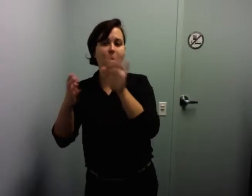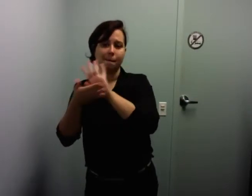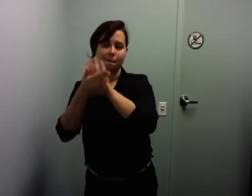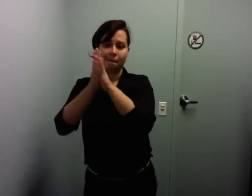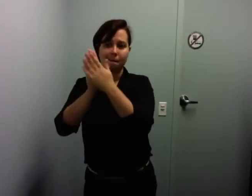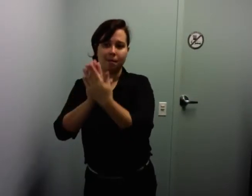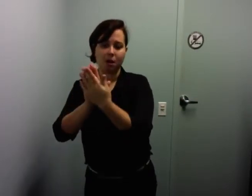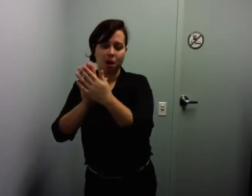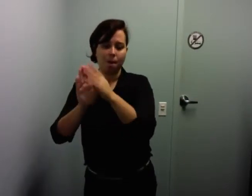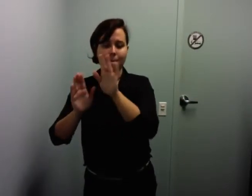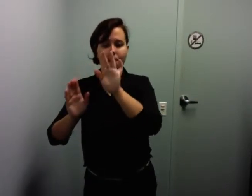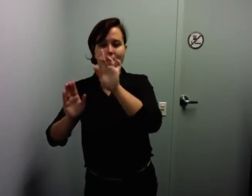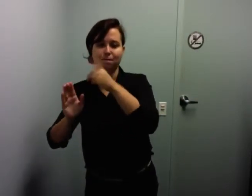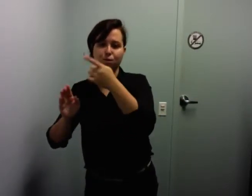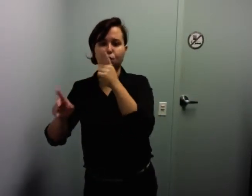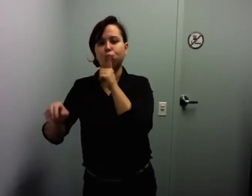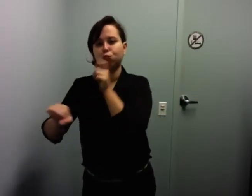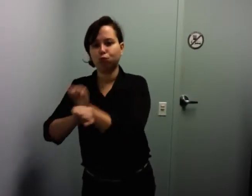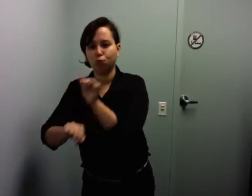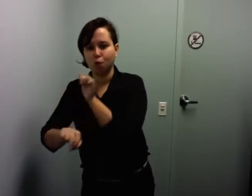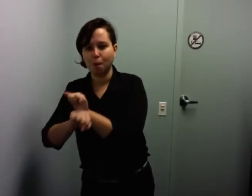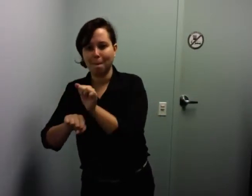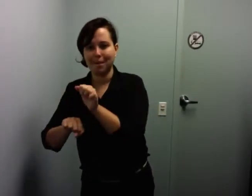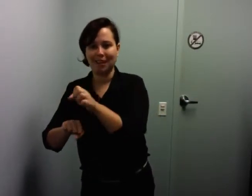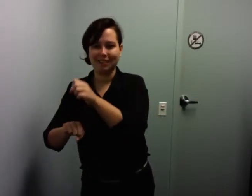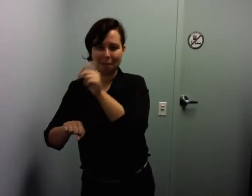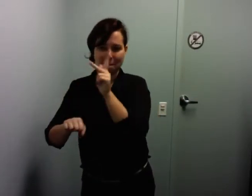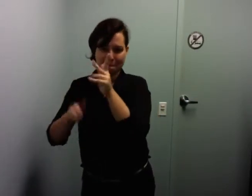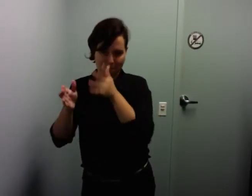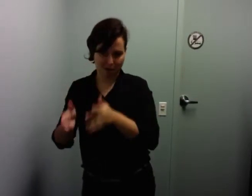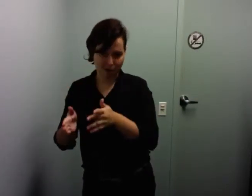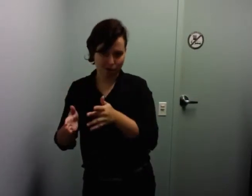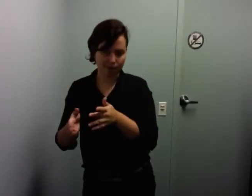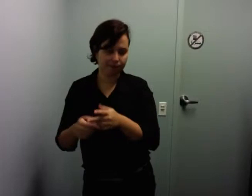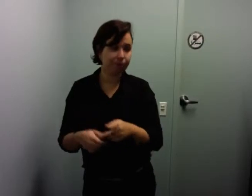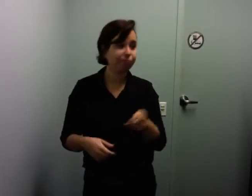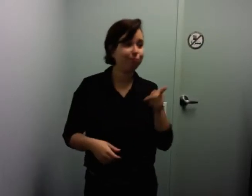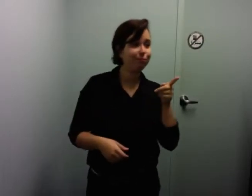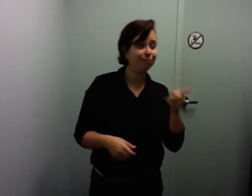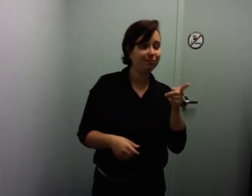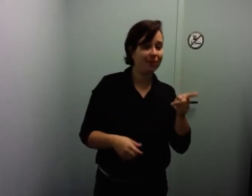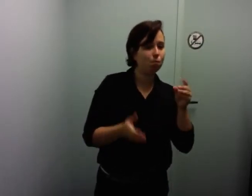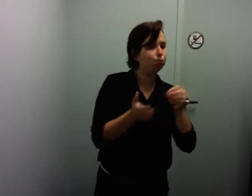of the Treasury. Jefferson, a landed aristocrat from Virginia,